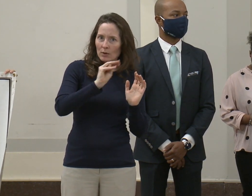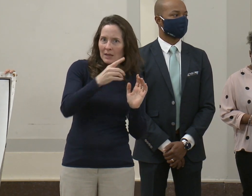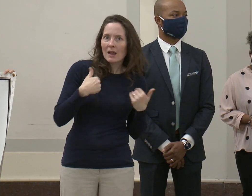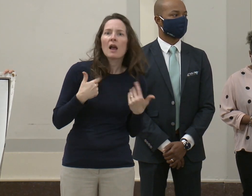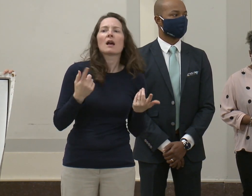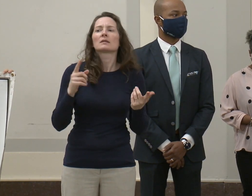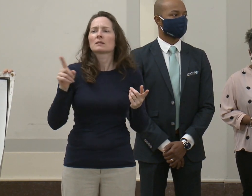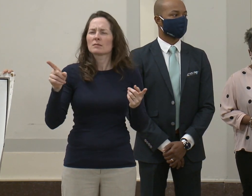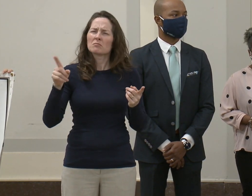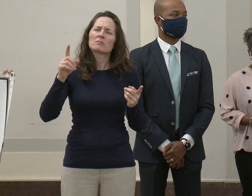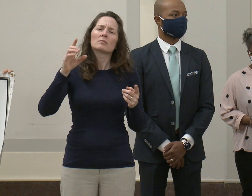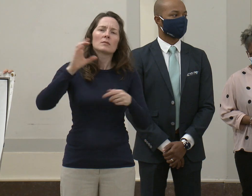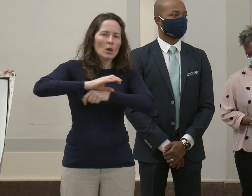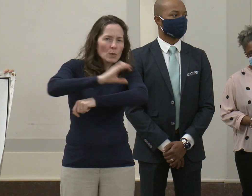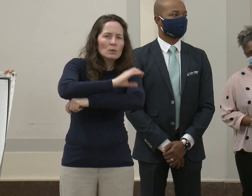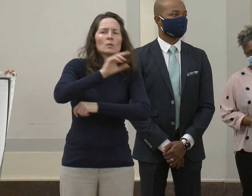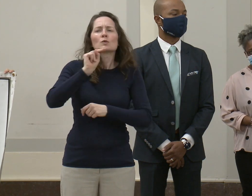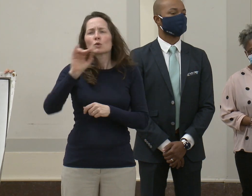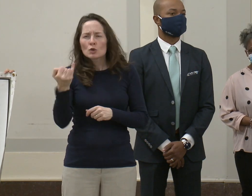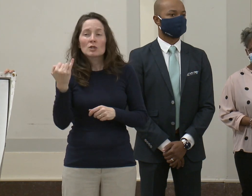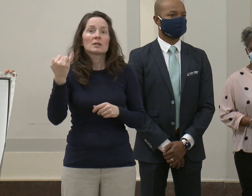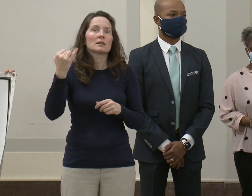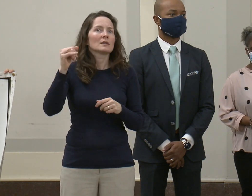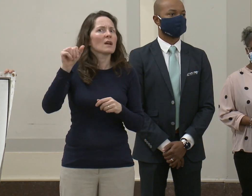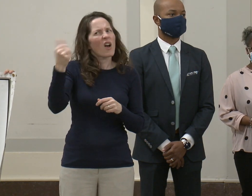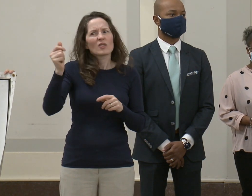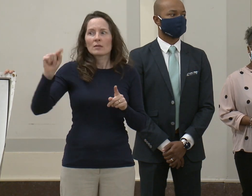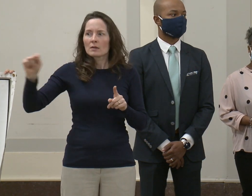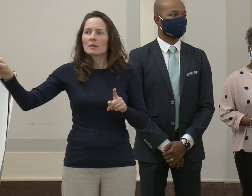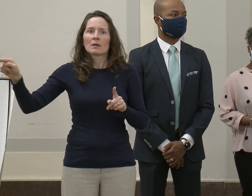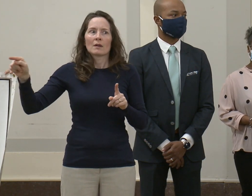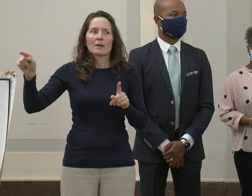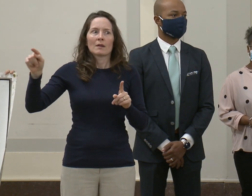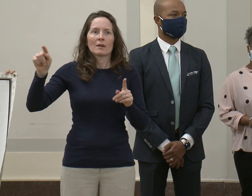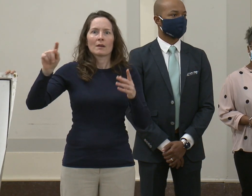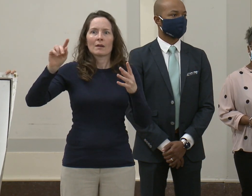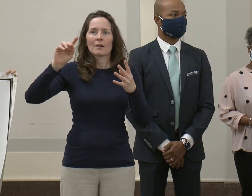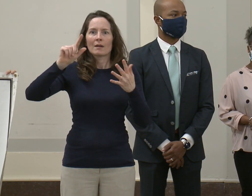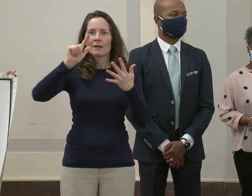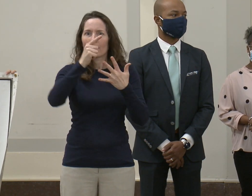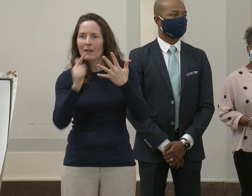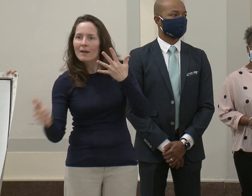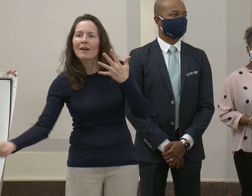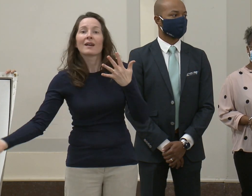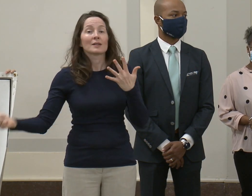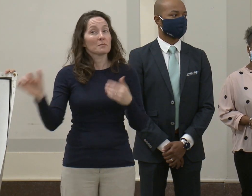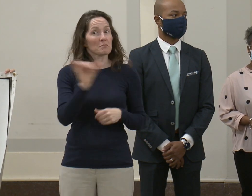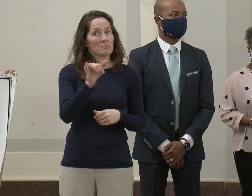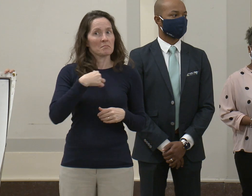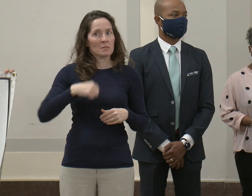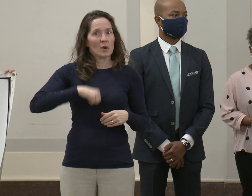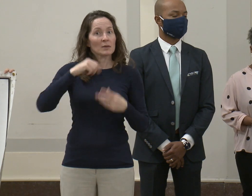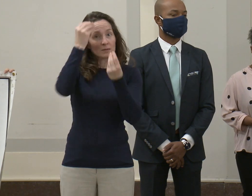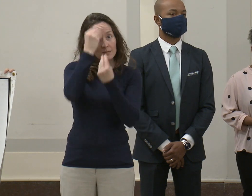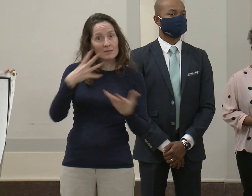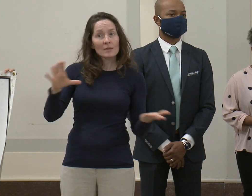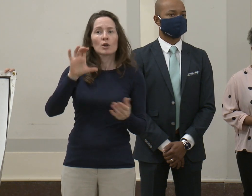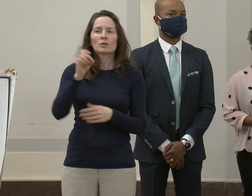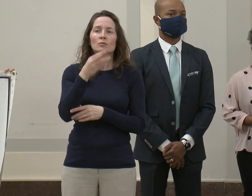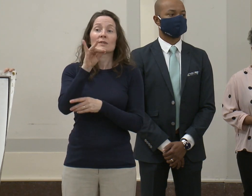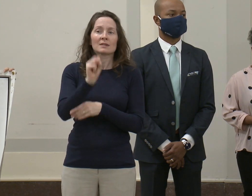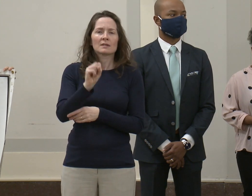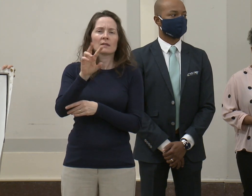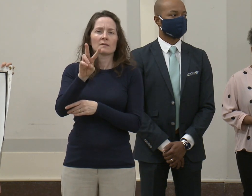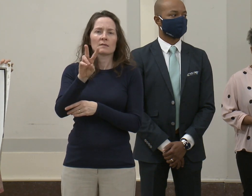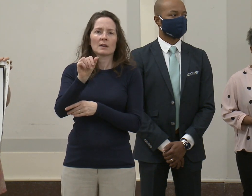New Mexico, Virginia, and others are following our lead. And I'm very proud to say that our wonderful United States Senator, Chris Van Hollen, has